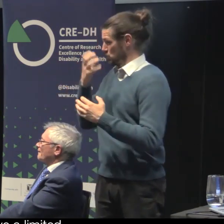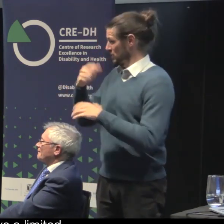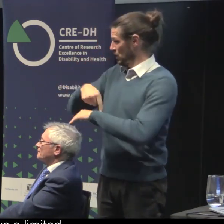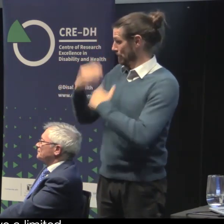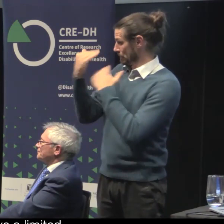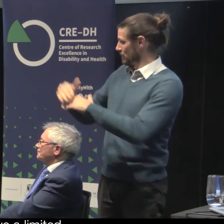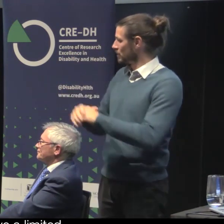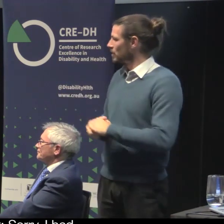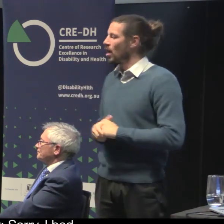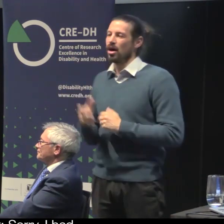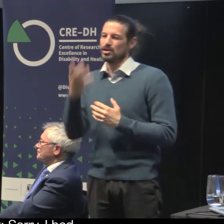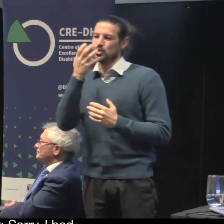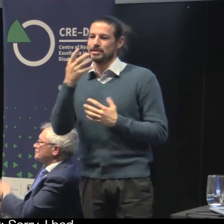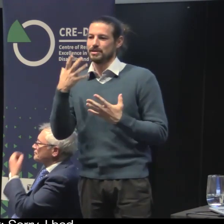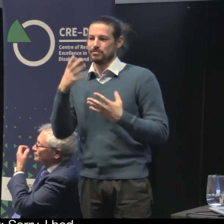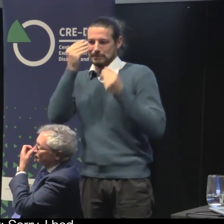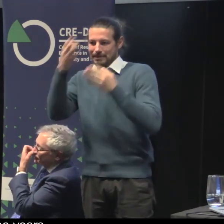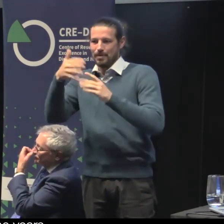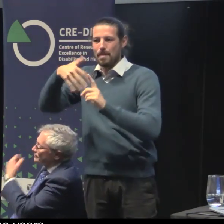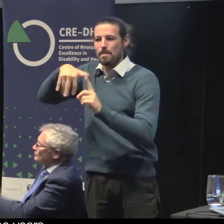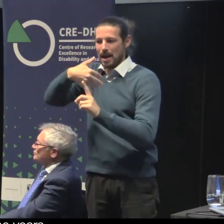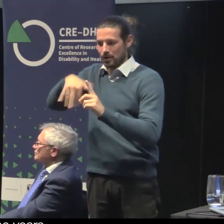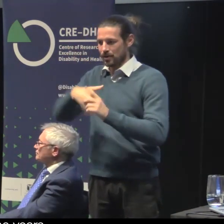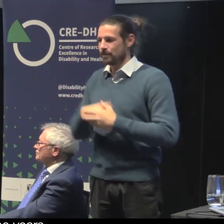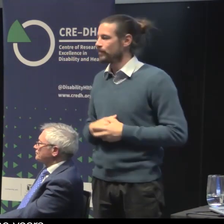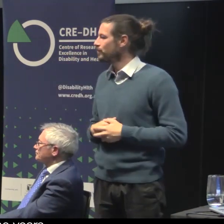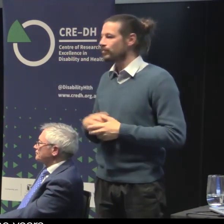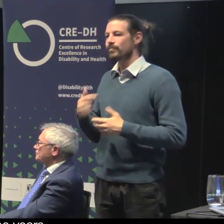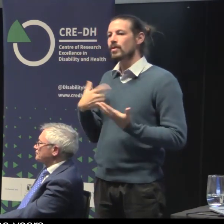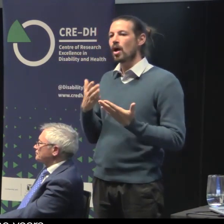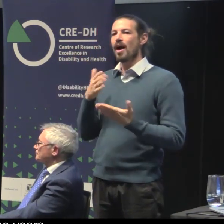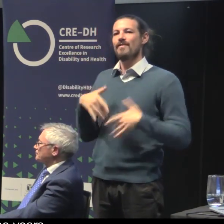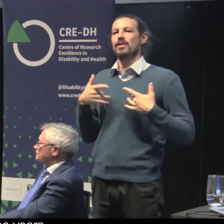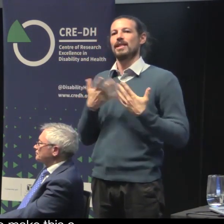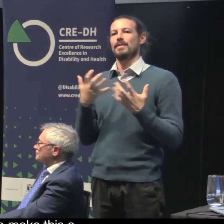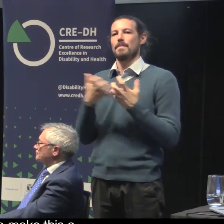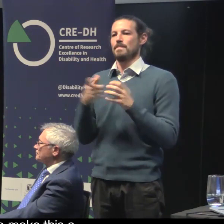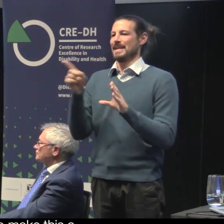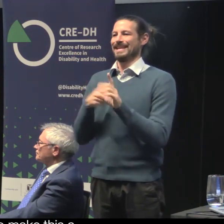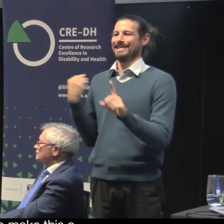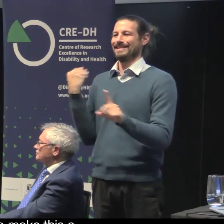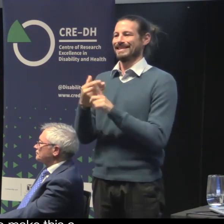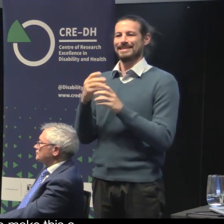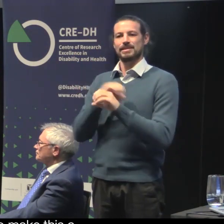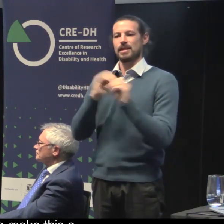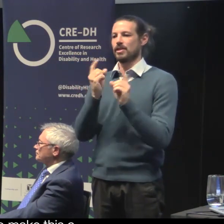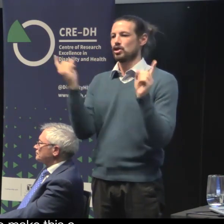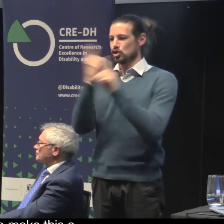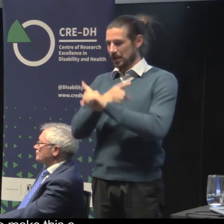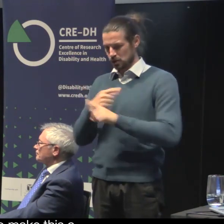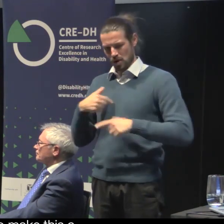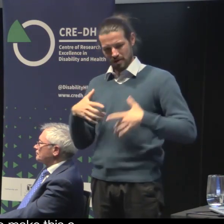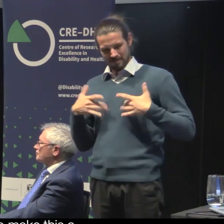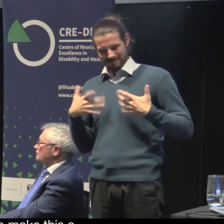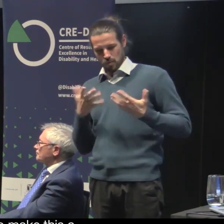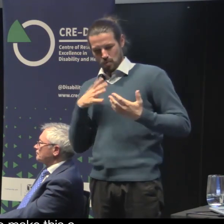we've got a limited amount of time for questions. I had to give a background because in the years it hasn't changed. What can we do to make this a